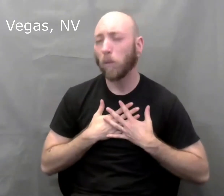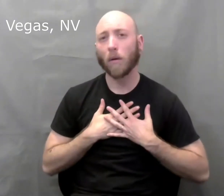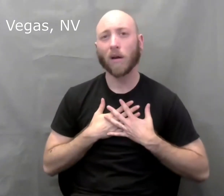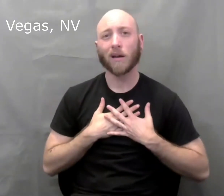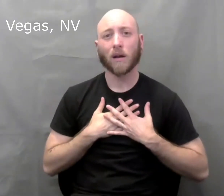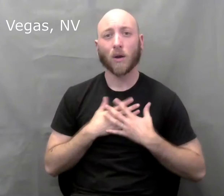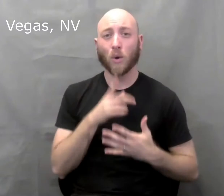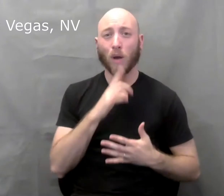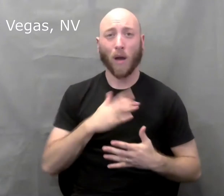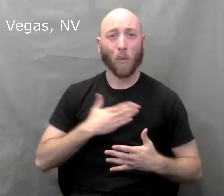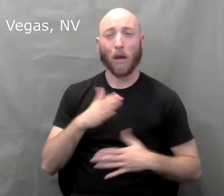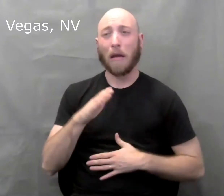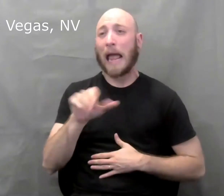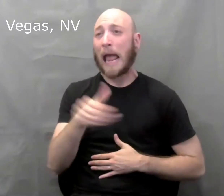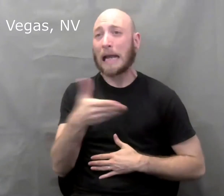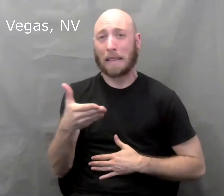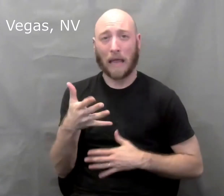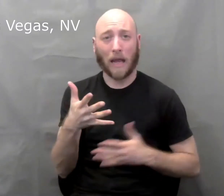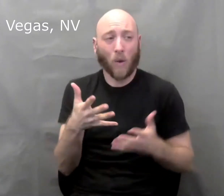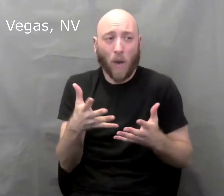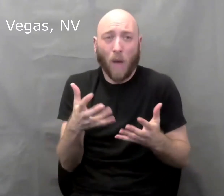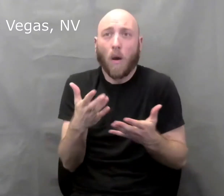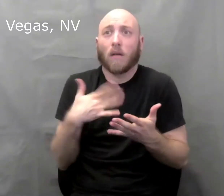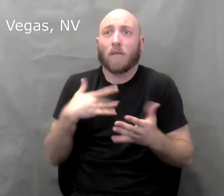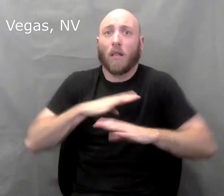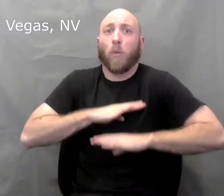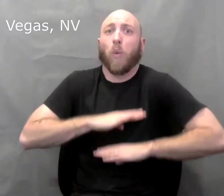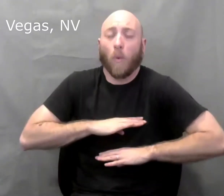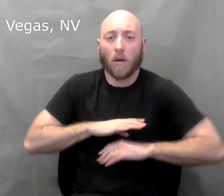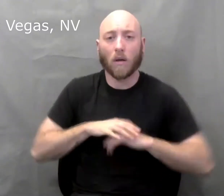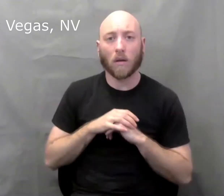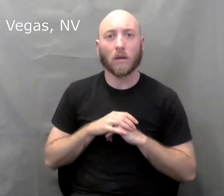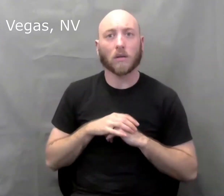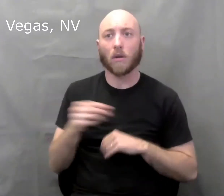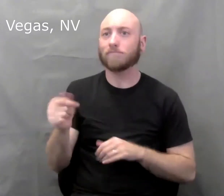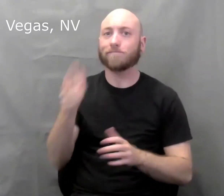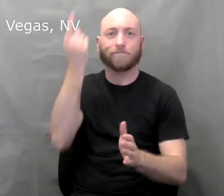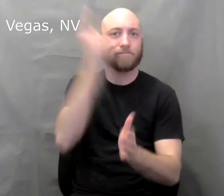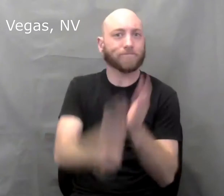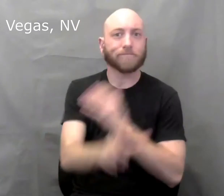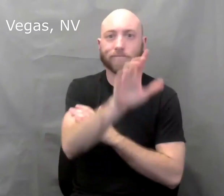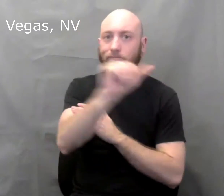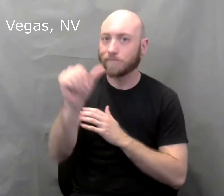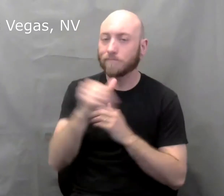some relief besides drink. And so I got really, really involved right away, and I started working my steps. And